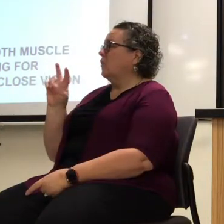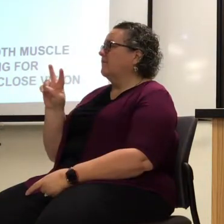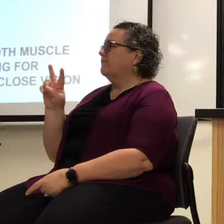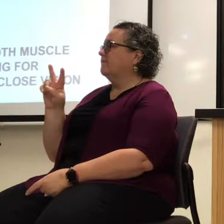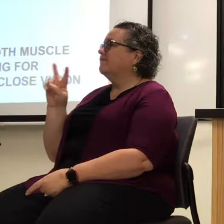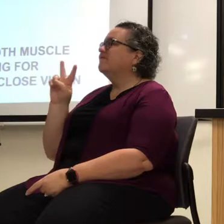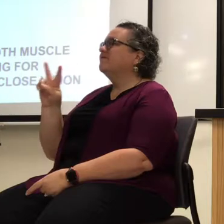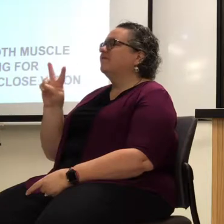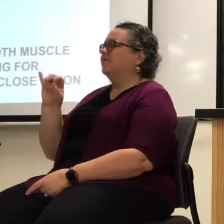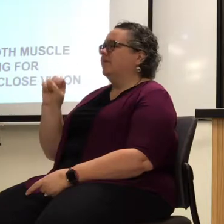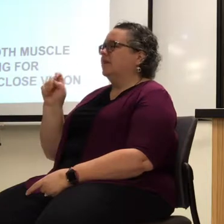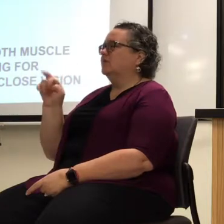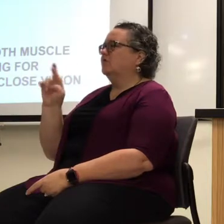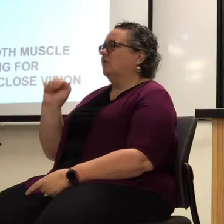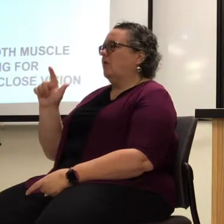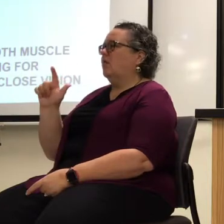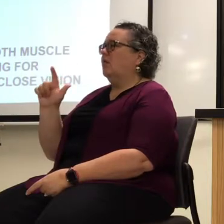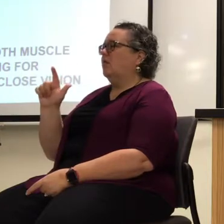motor function.